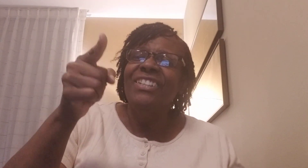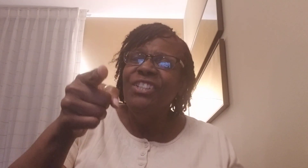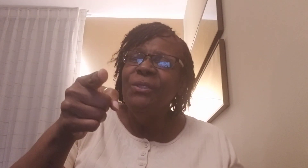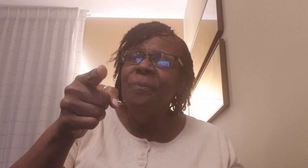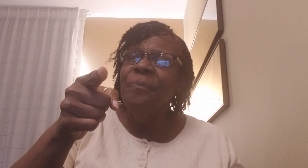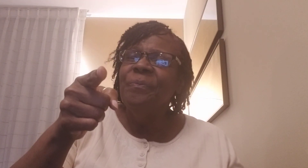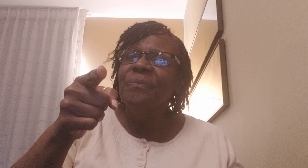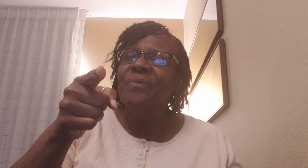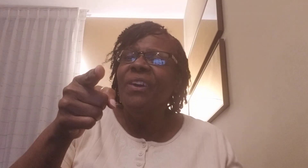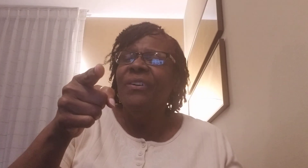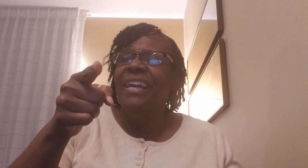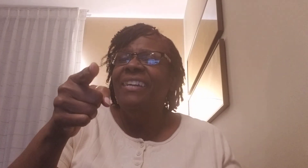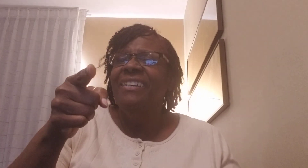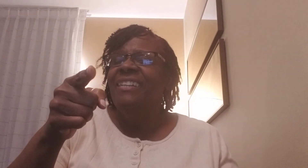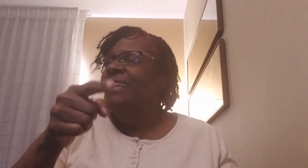ASLU. Okay.